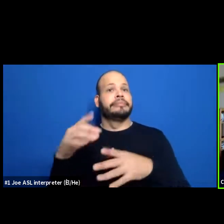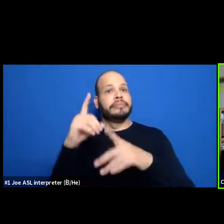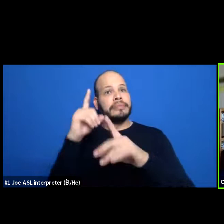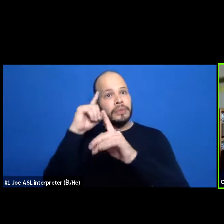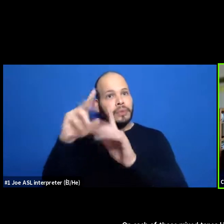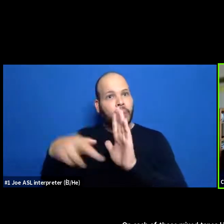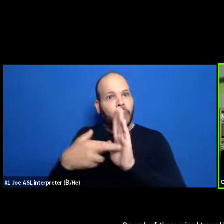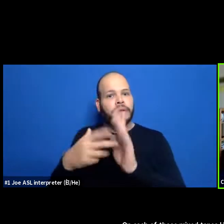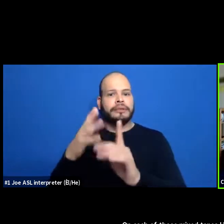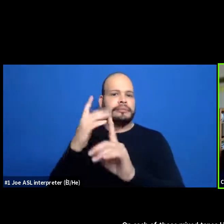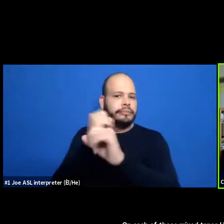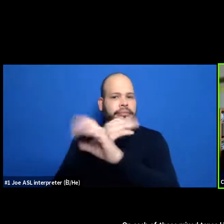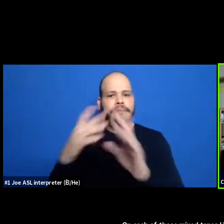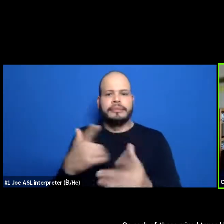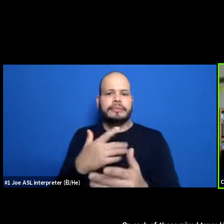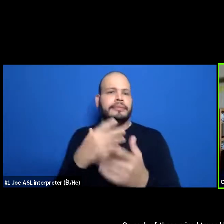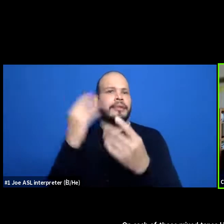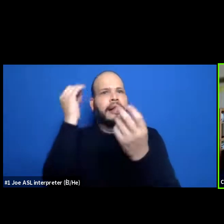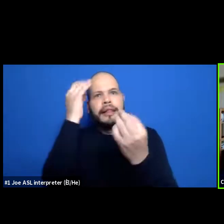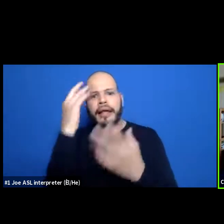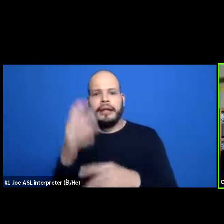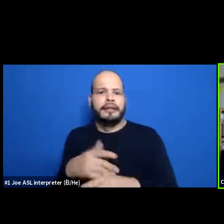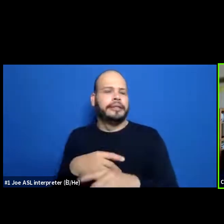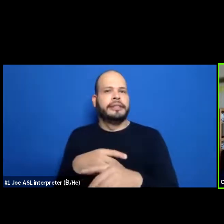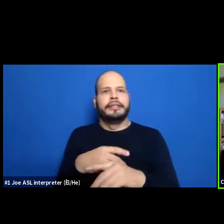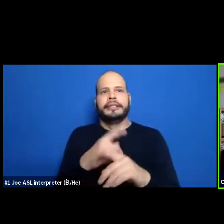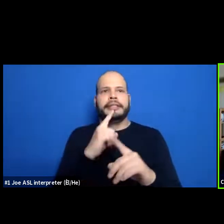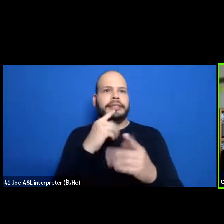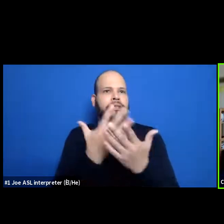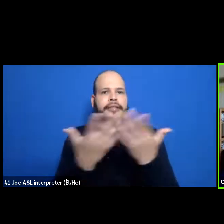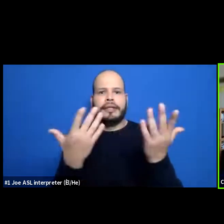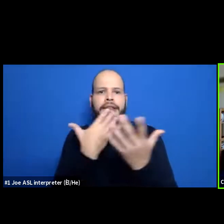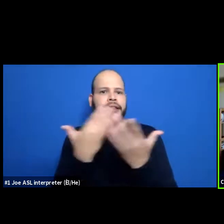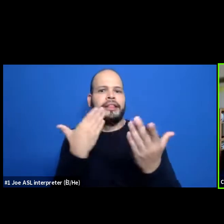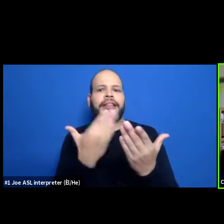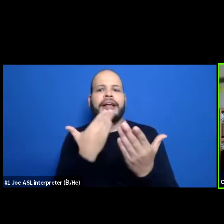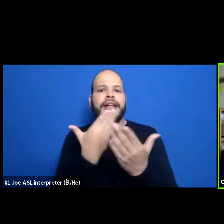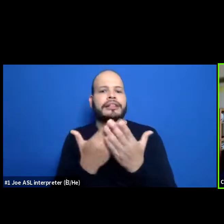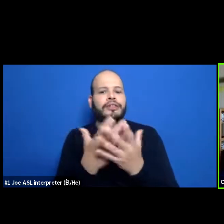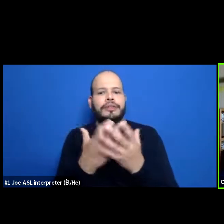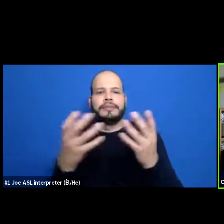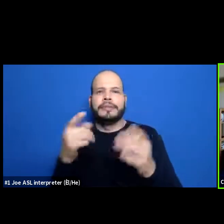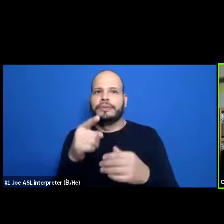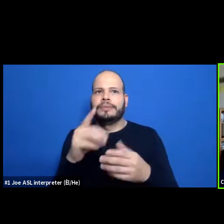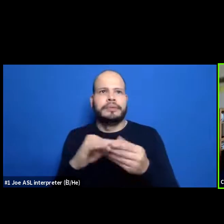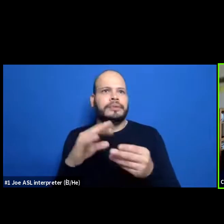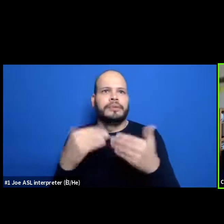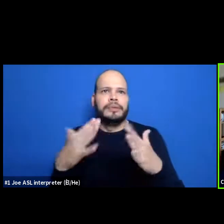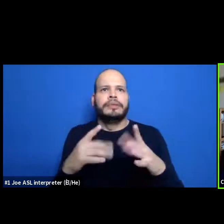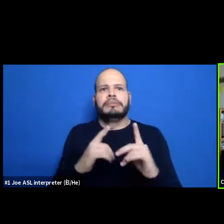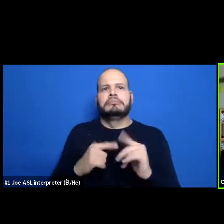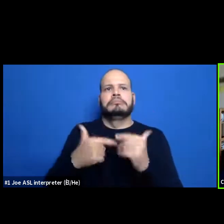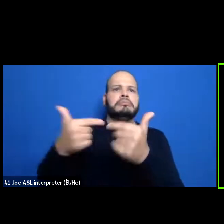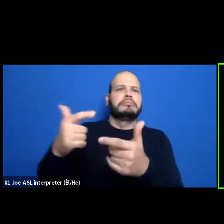appreciate you and appreciate those offerings. So now I'm going to go ahead and pass it over to Osceola.